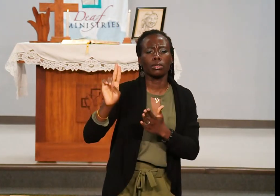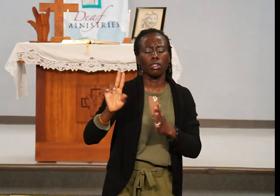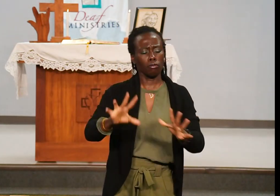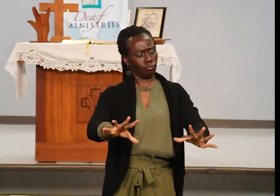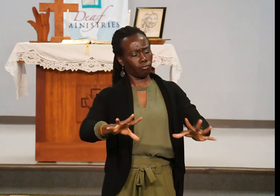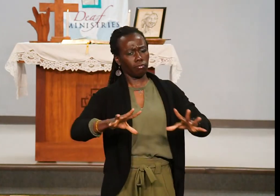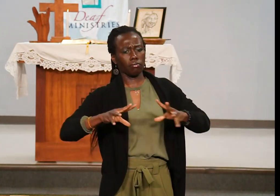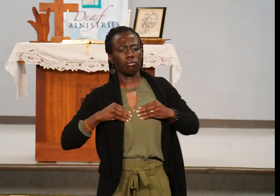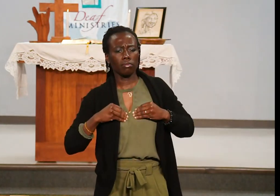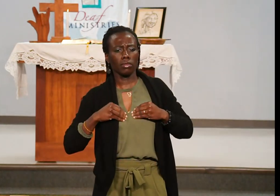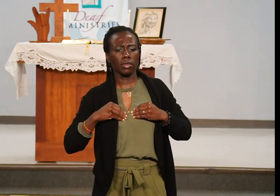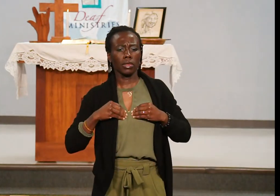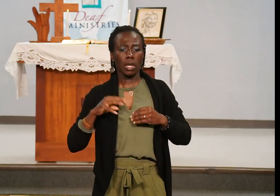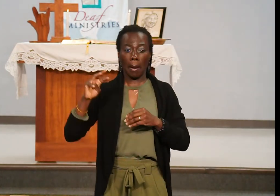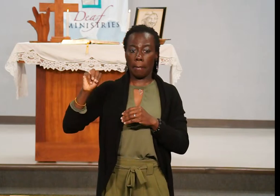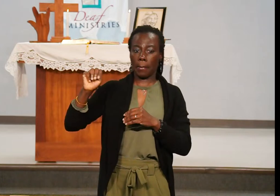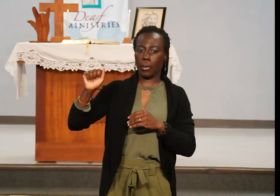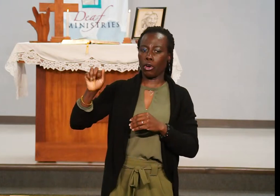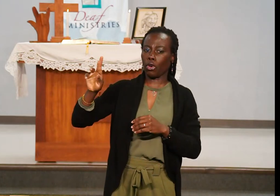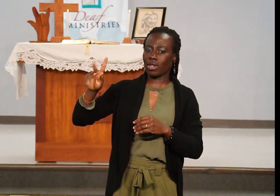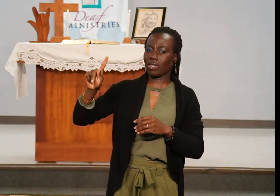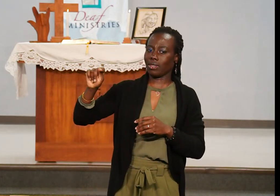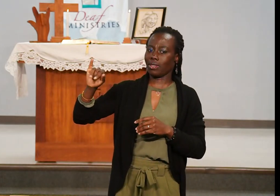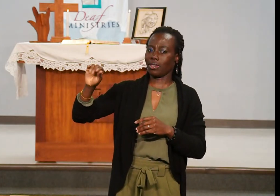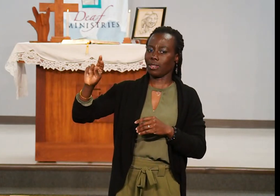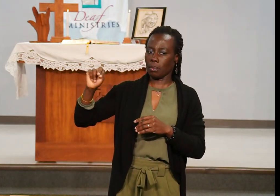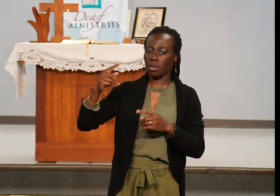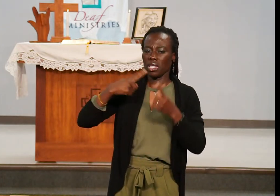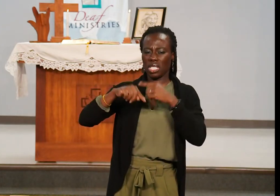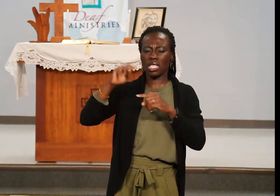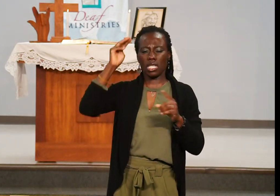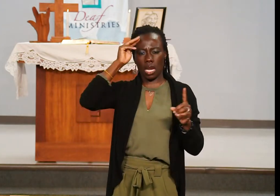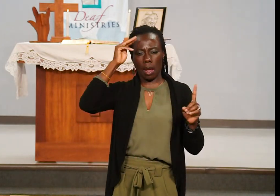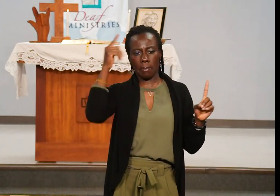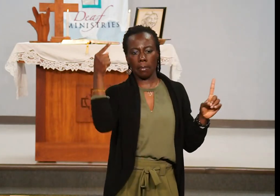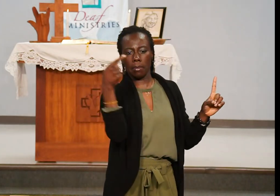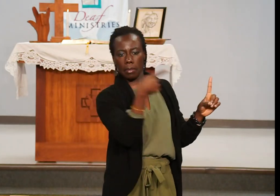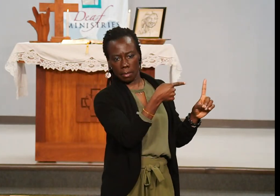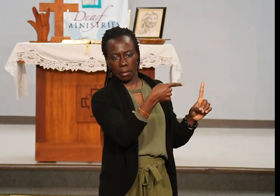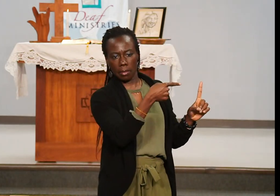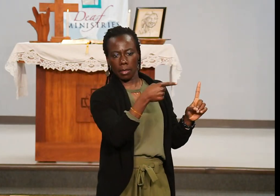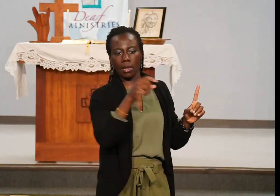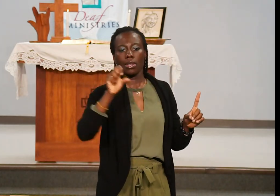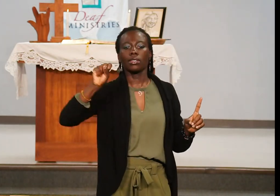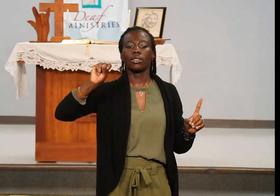Africa University has accepted Martin Sikone.